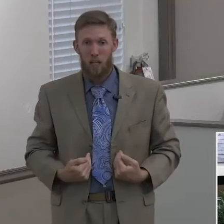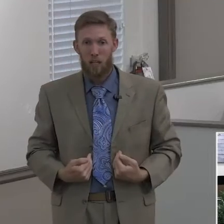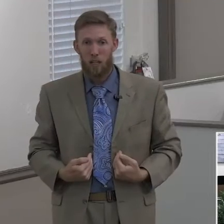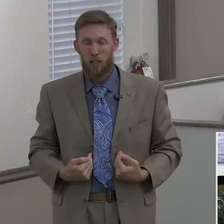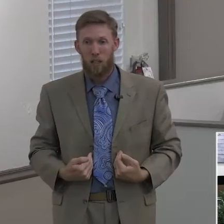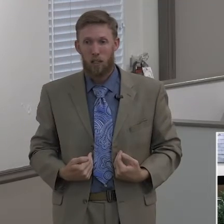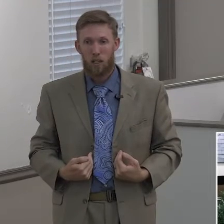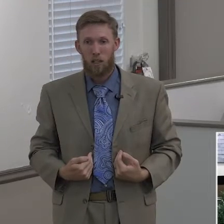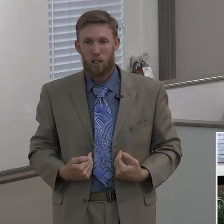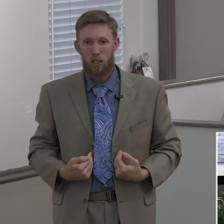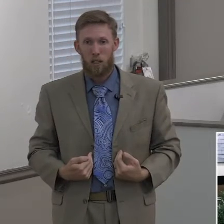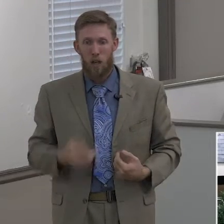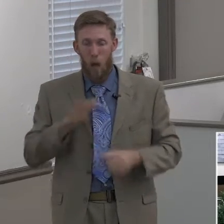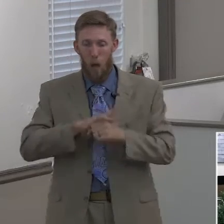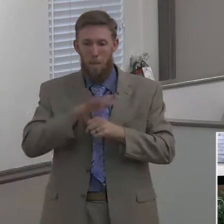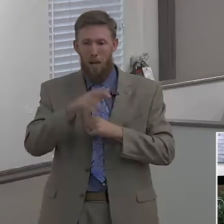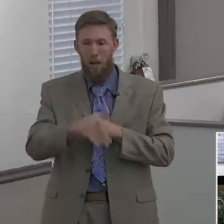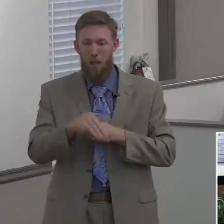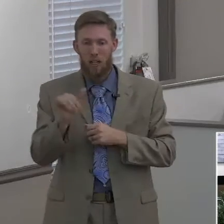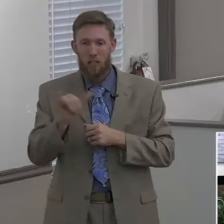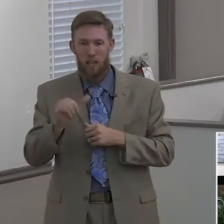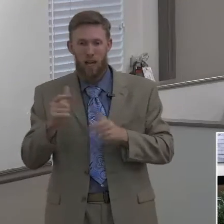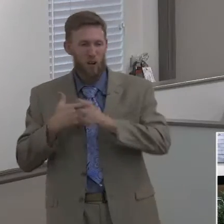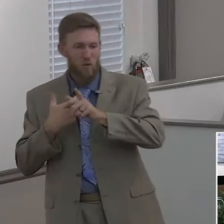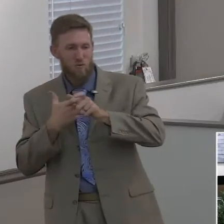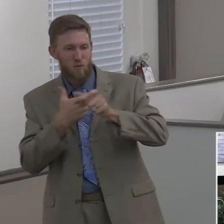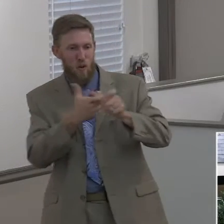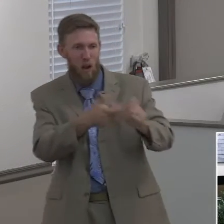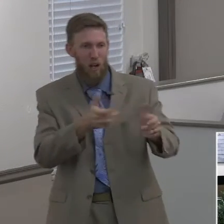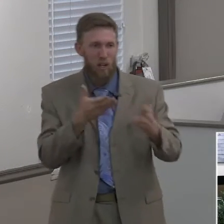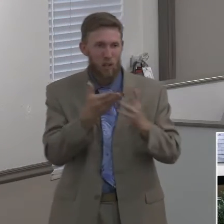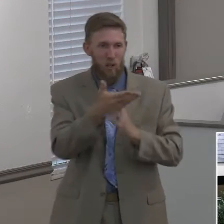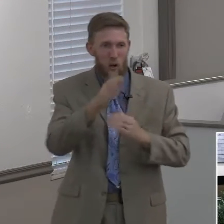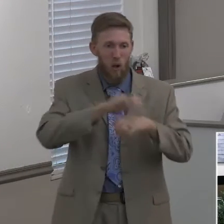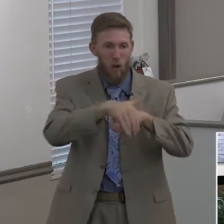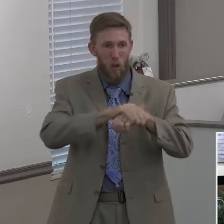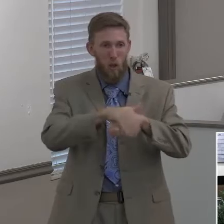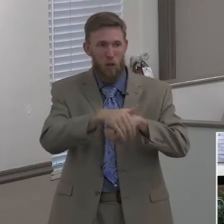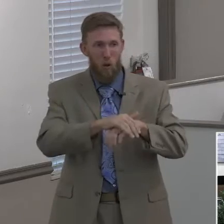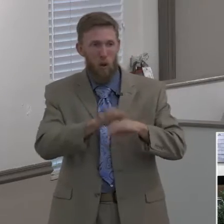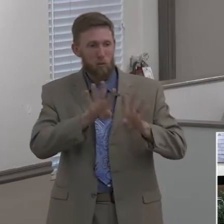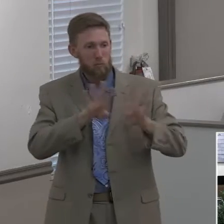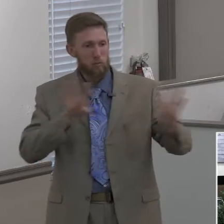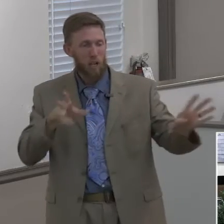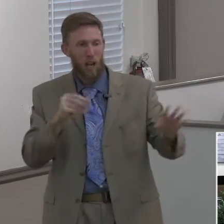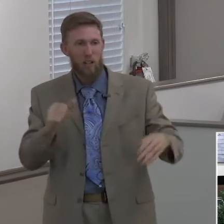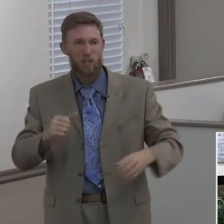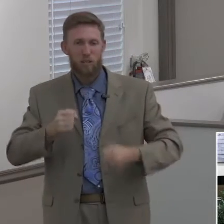jumping in the air, and not having a care in the world. Amen?